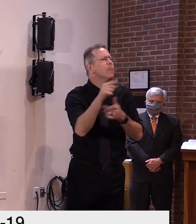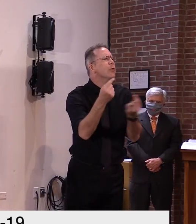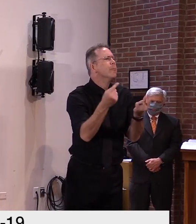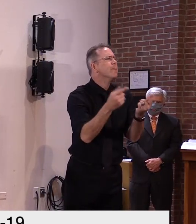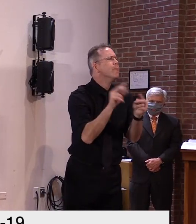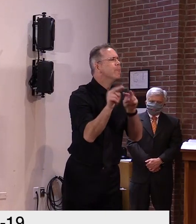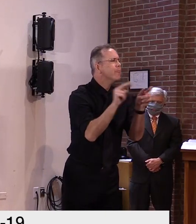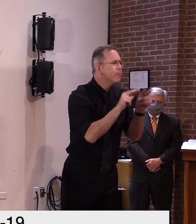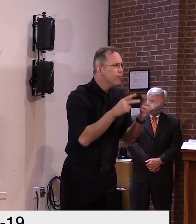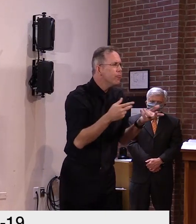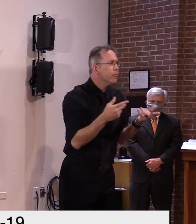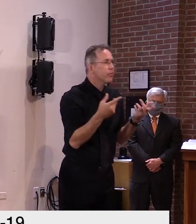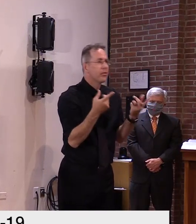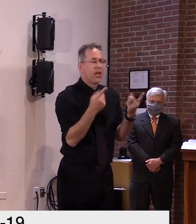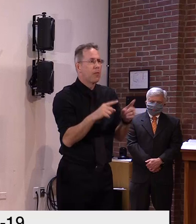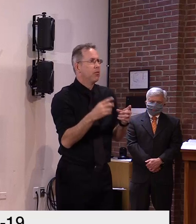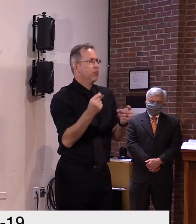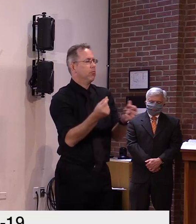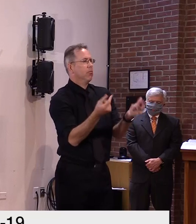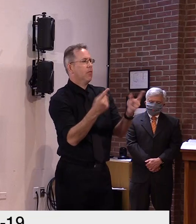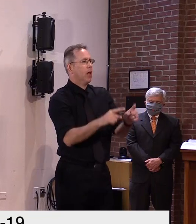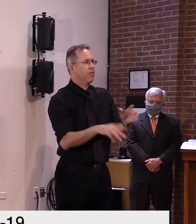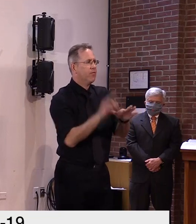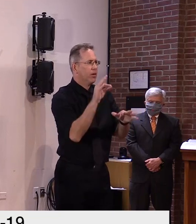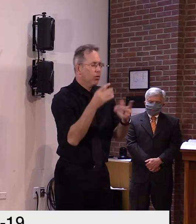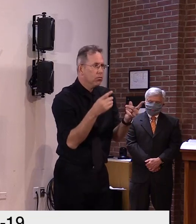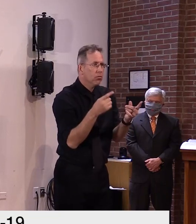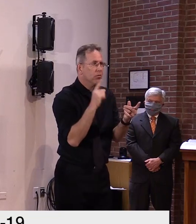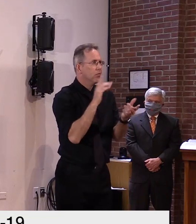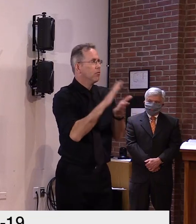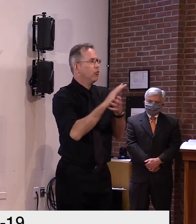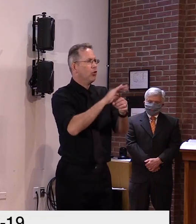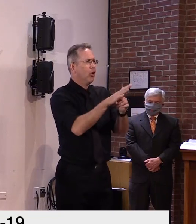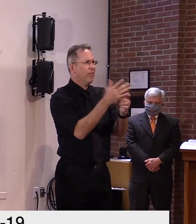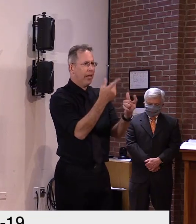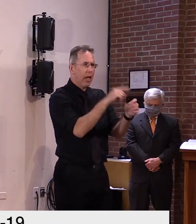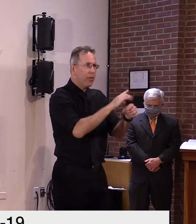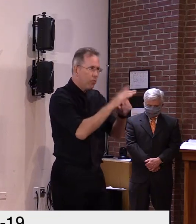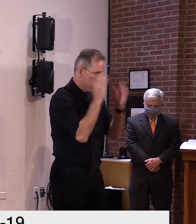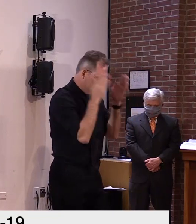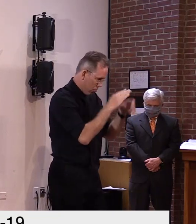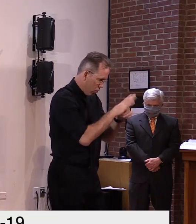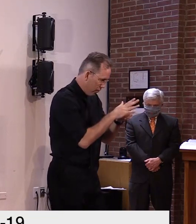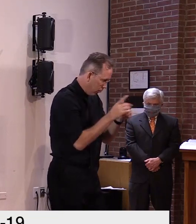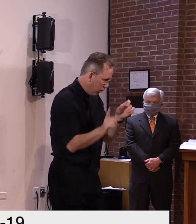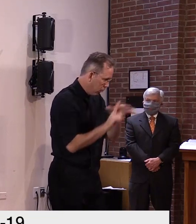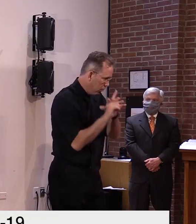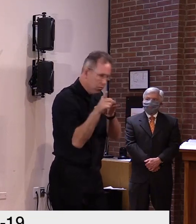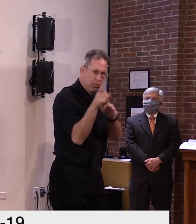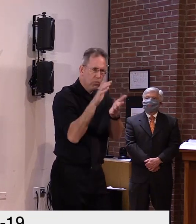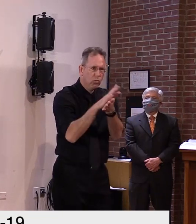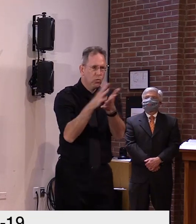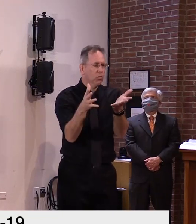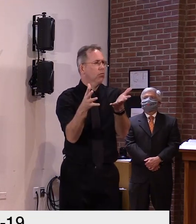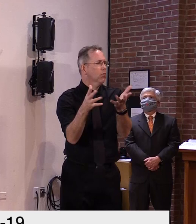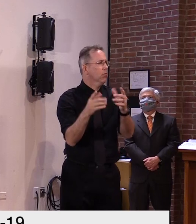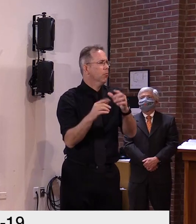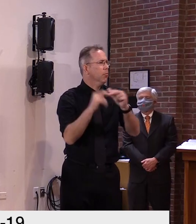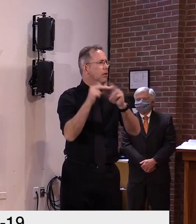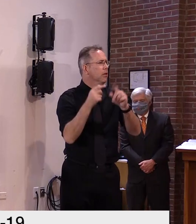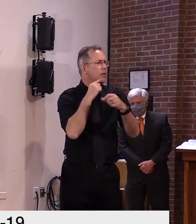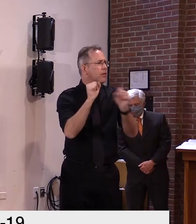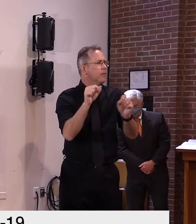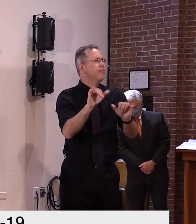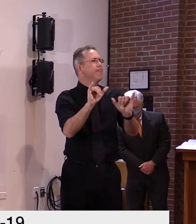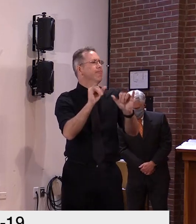so quickly in the midst of a pandemic. We certainly didn't want to make a rash decision, and